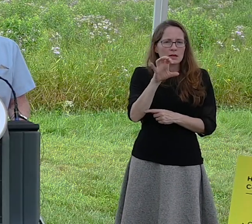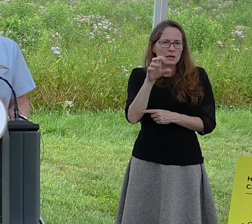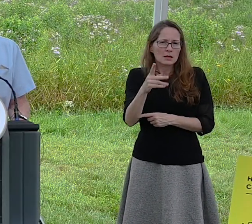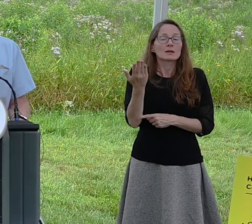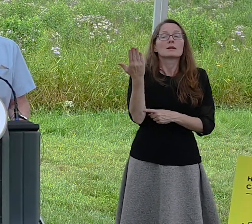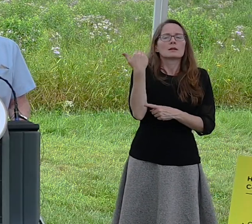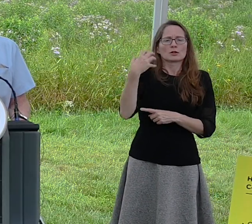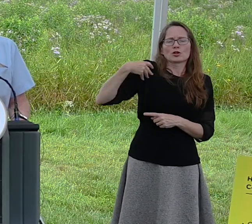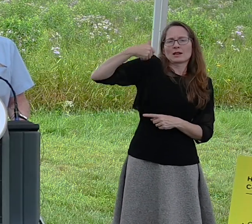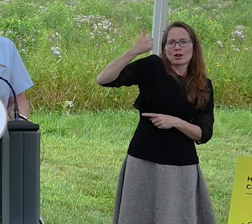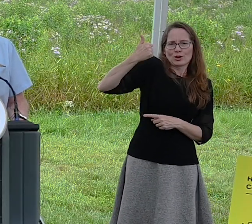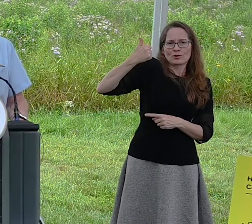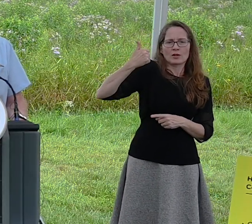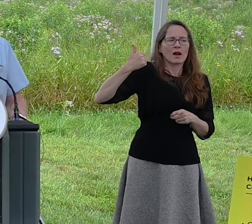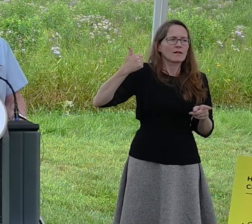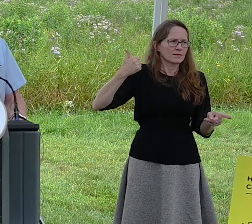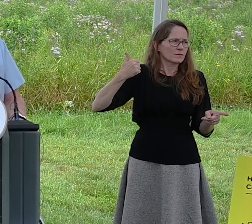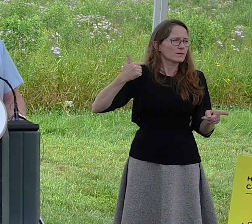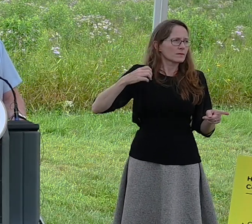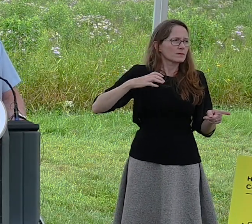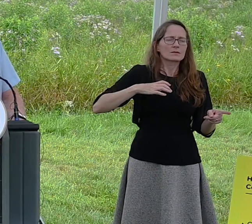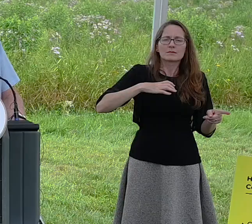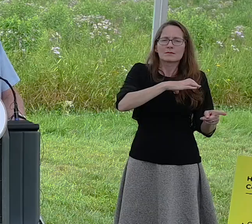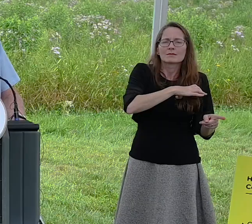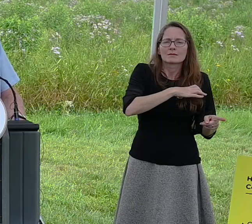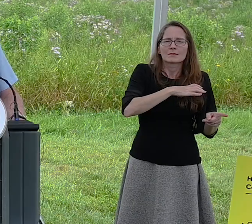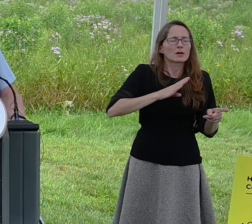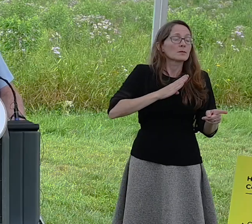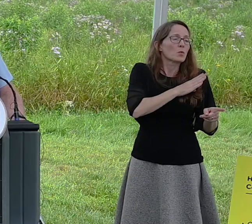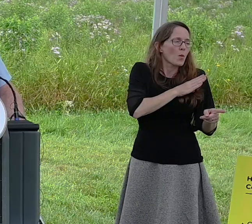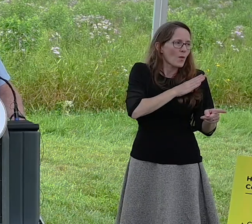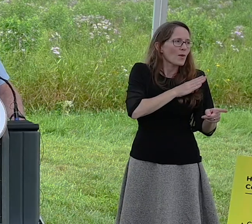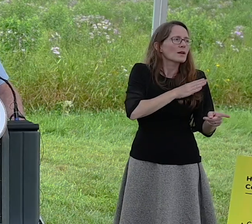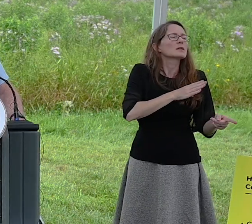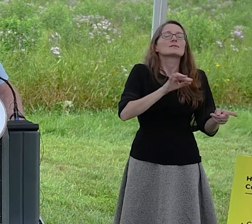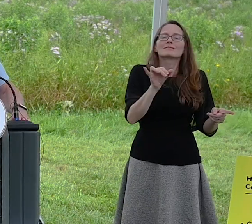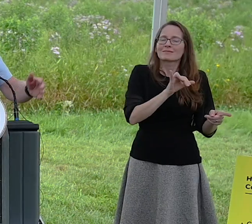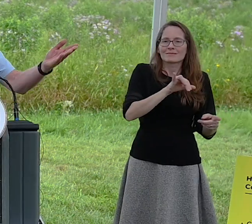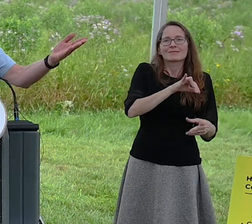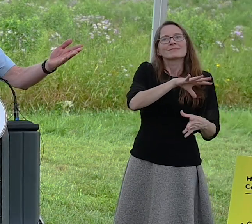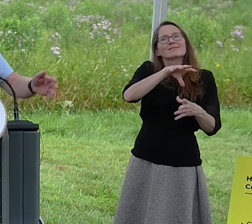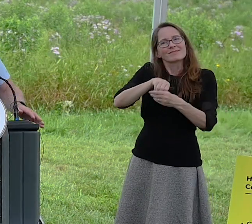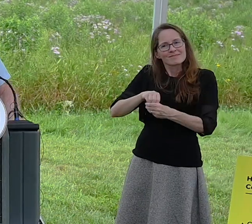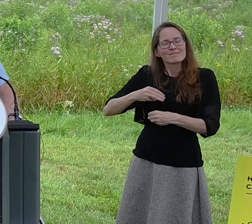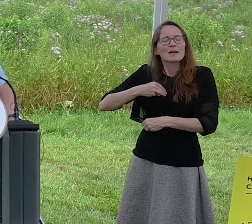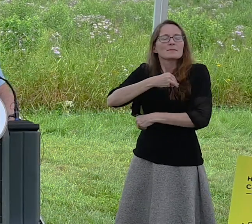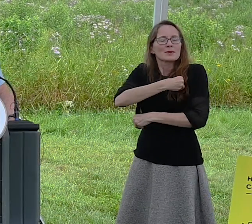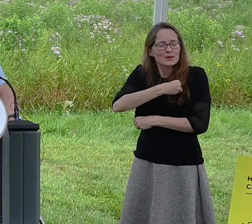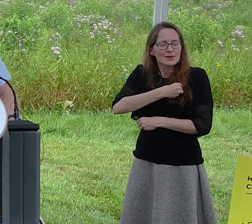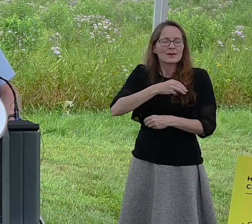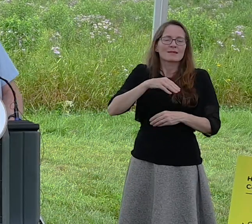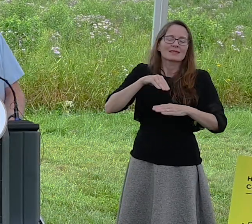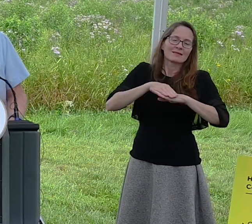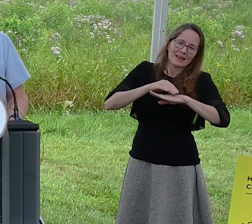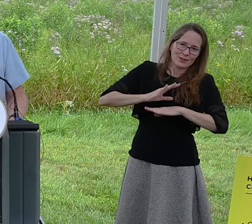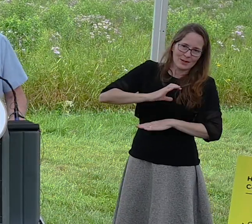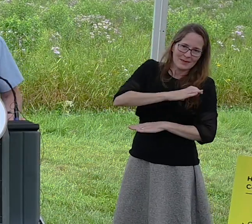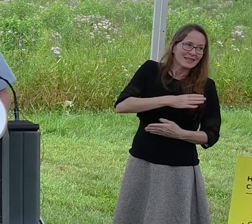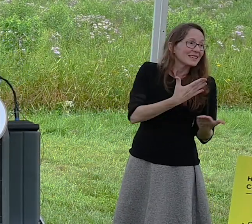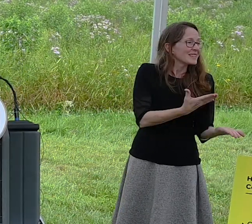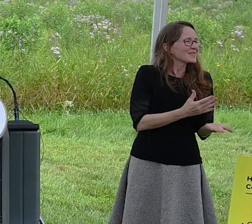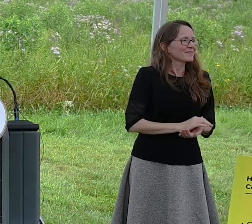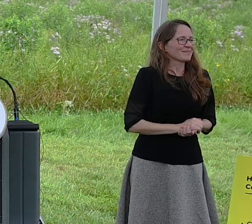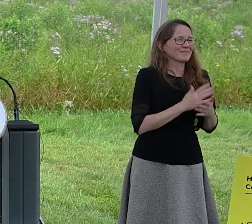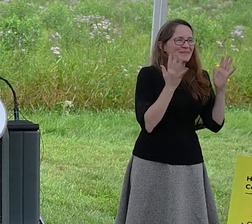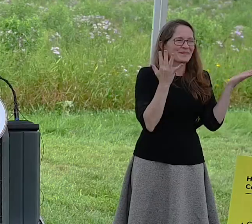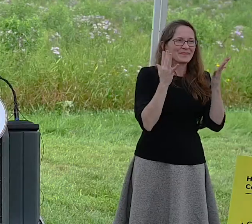Environmental Sustainability Board and also a prior member of the Columbia Association Climate Change and Sustainability Advisory Committee. Brooke?